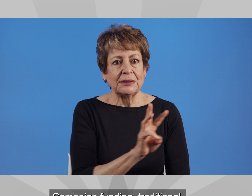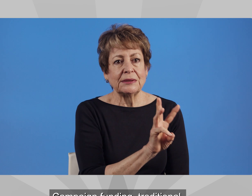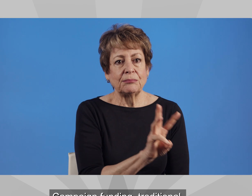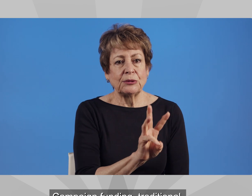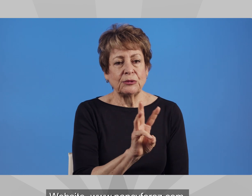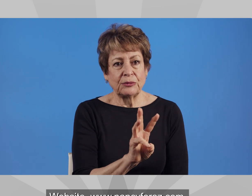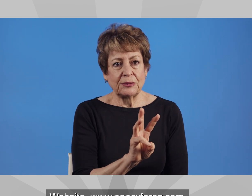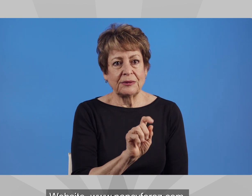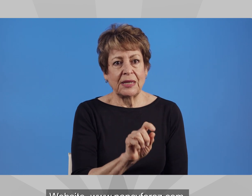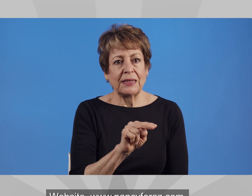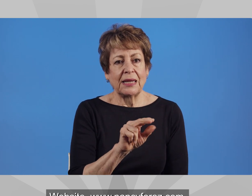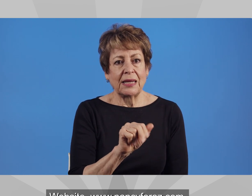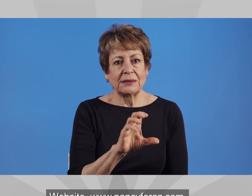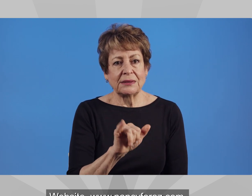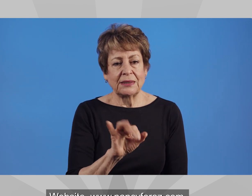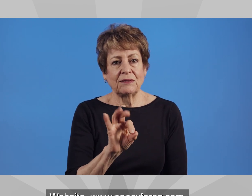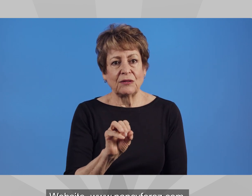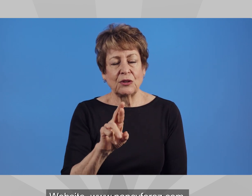traditional. Website,